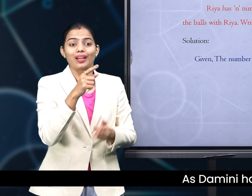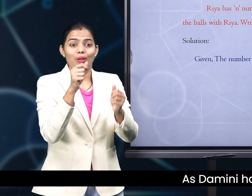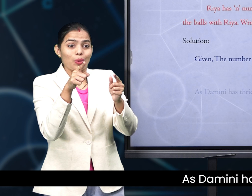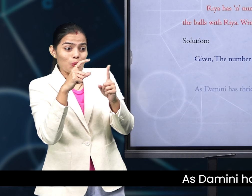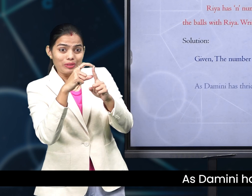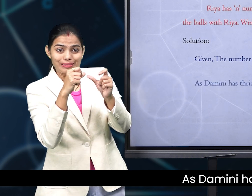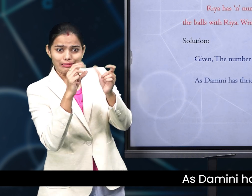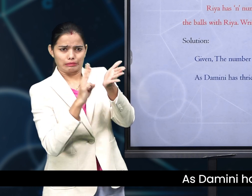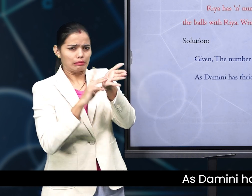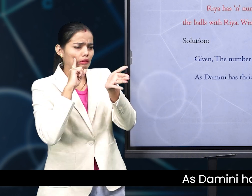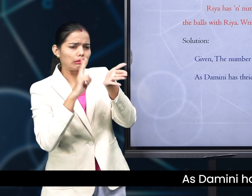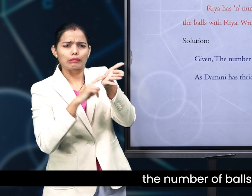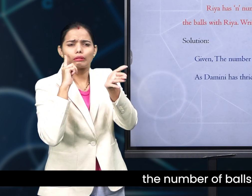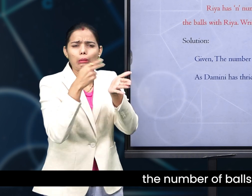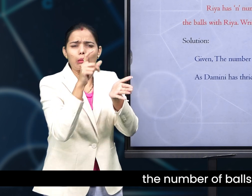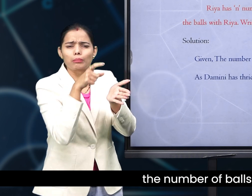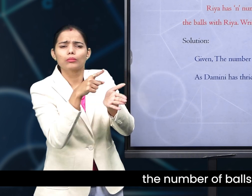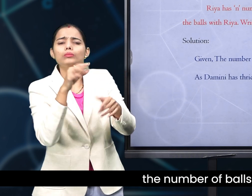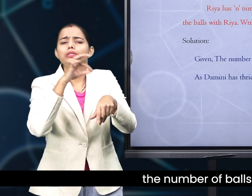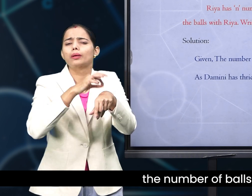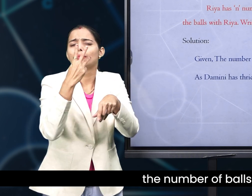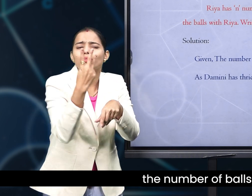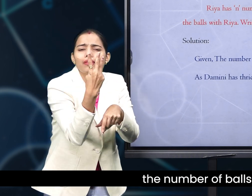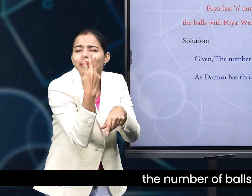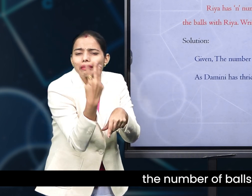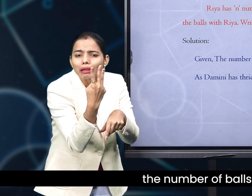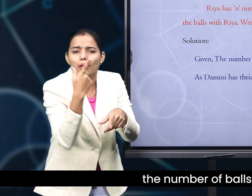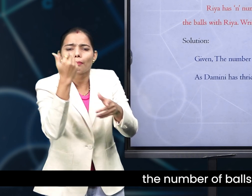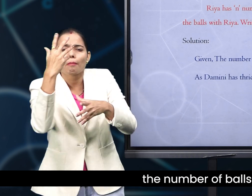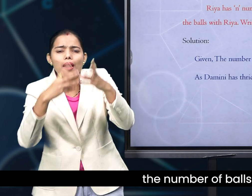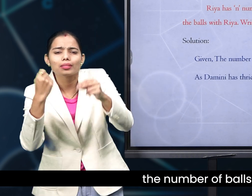As Damini has thrice the number of balls as that of Riya.